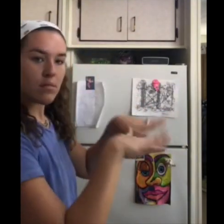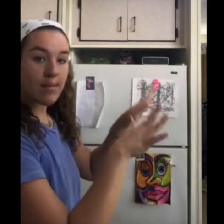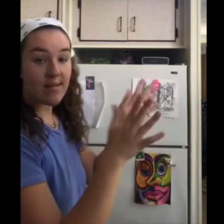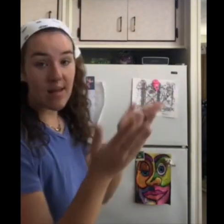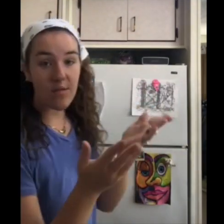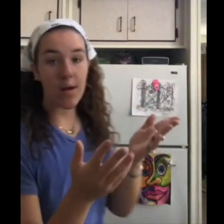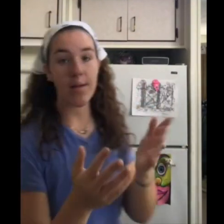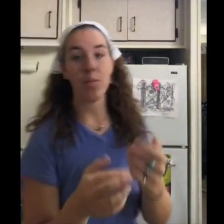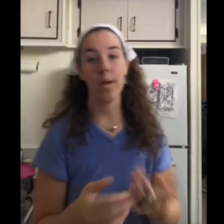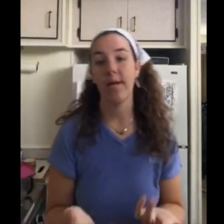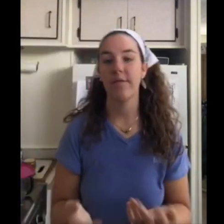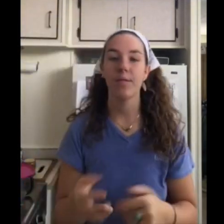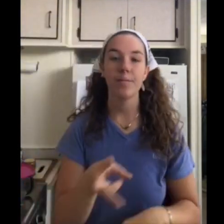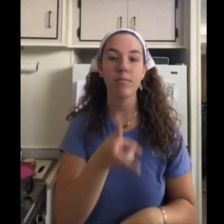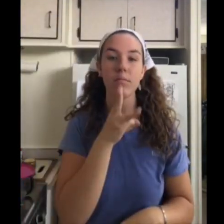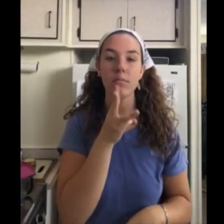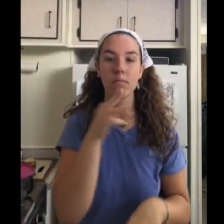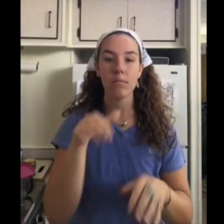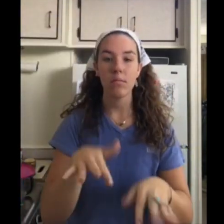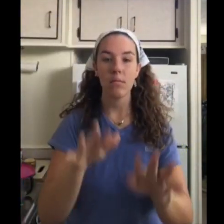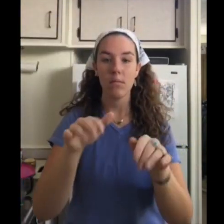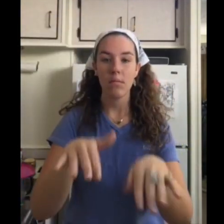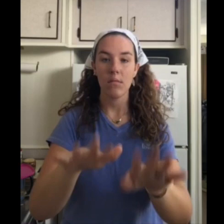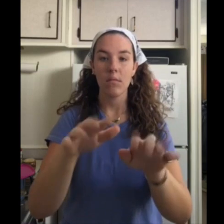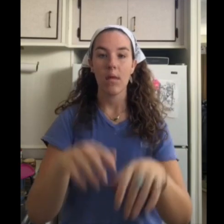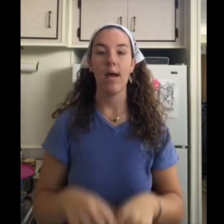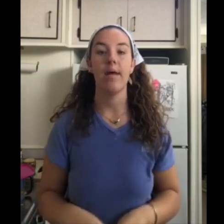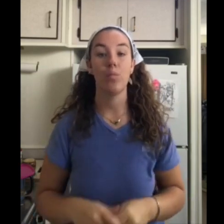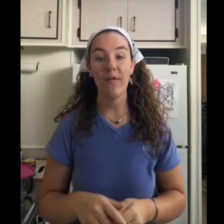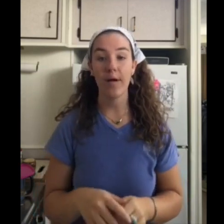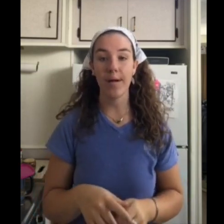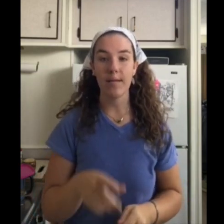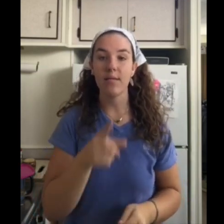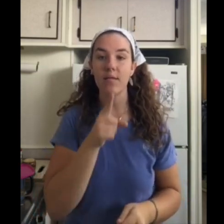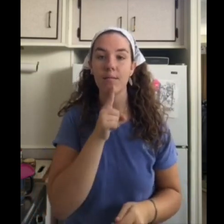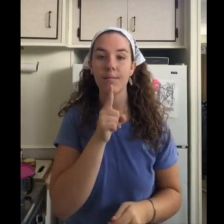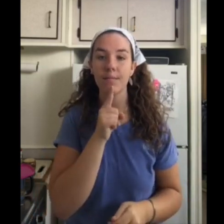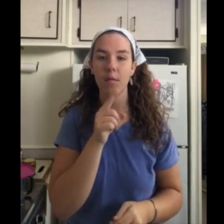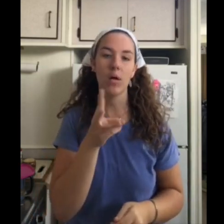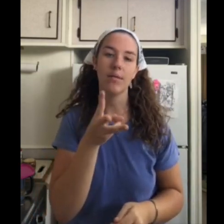makes sense, right? Waves. And then river is, or